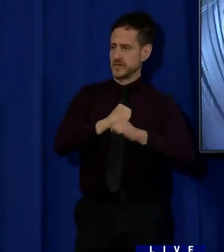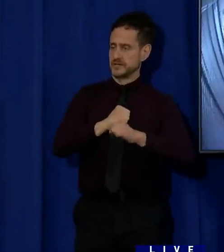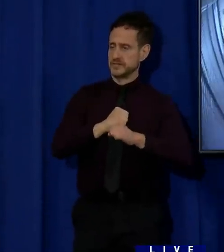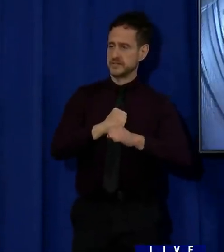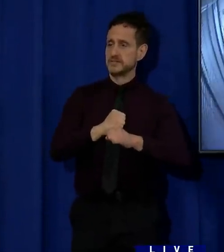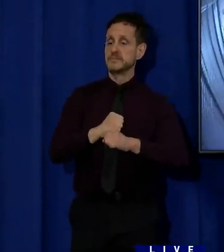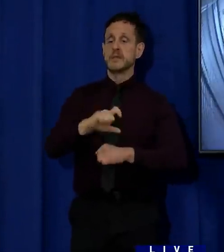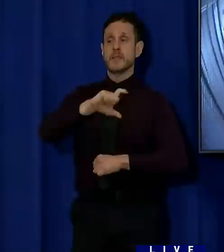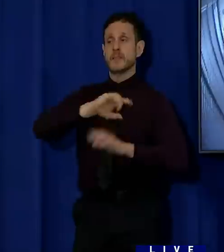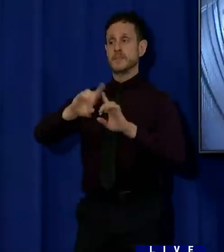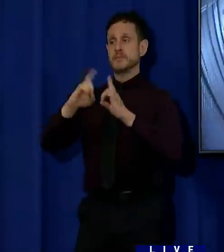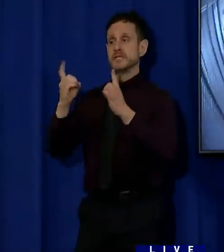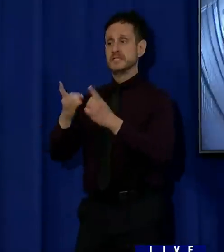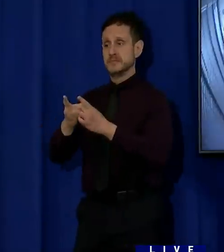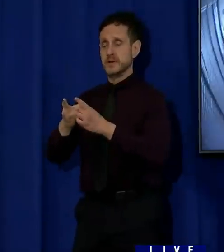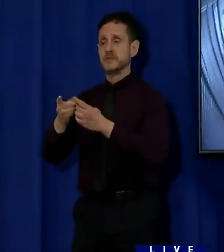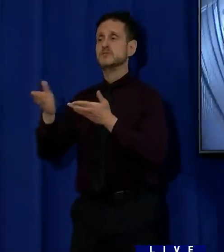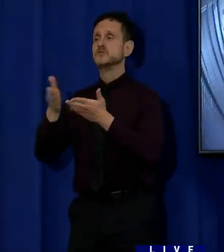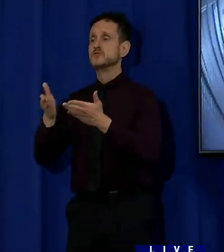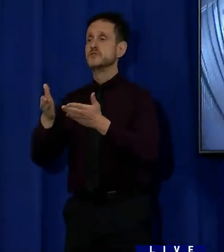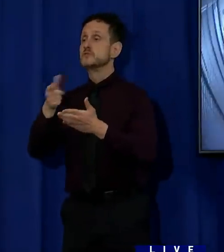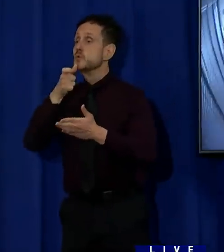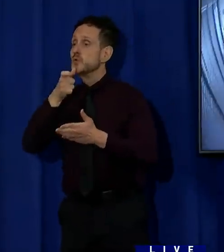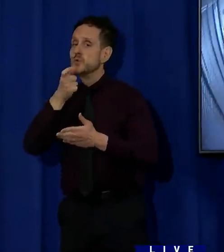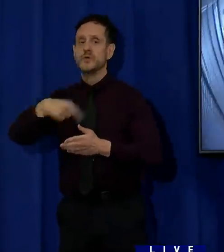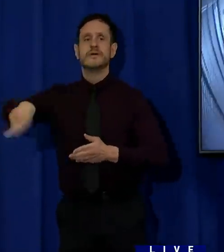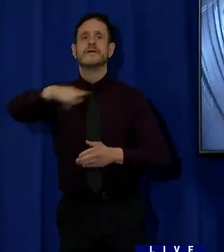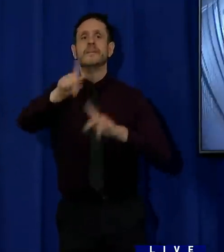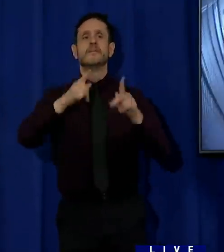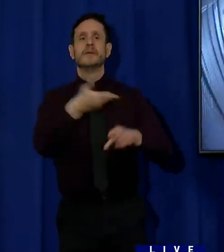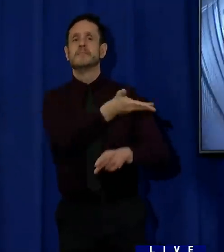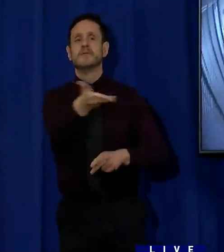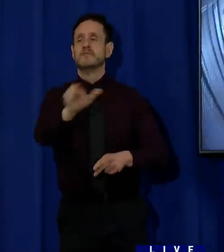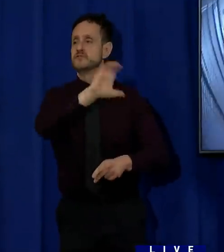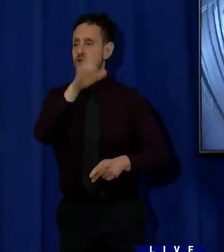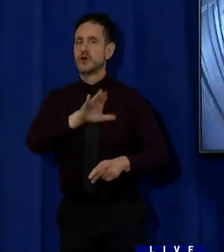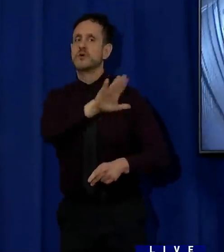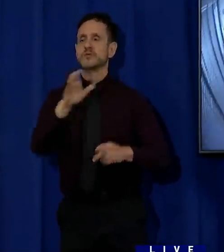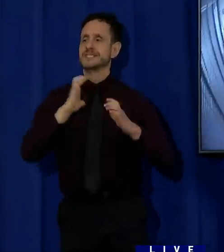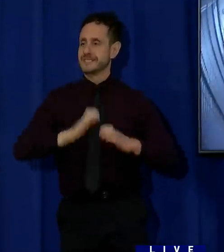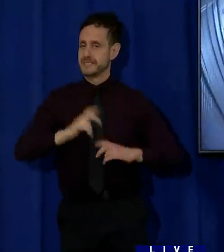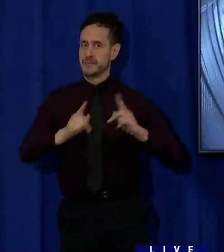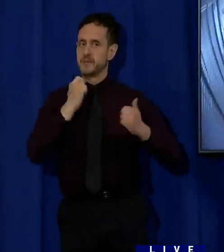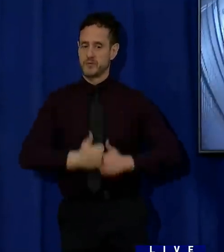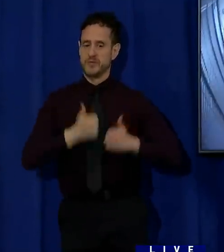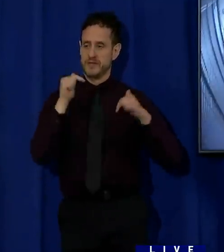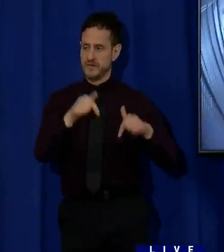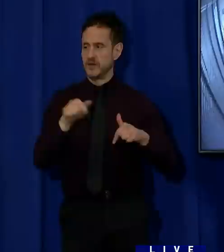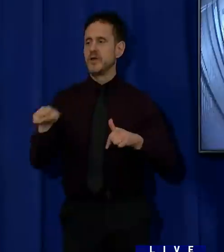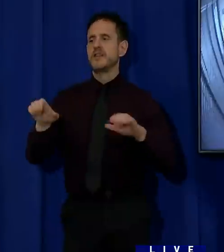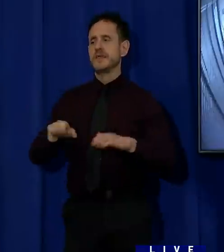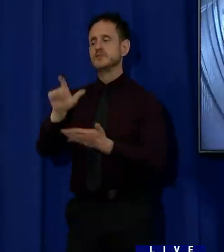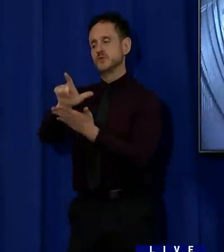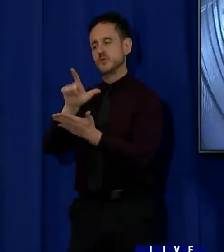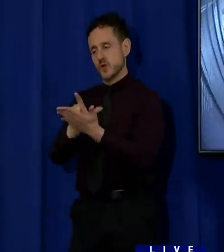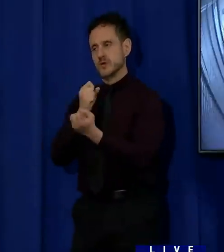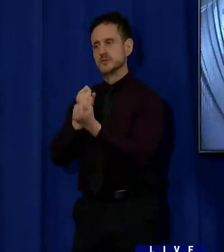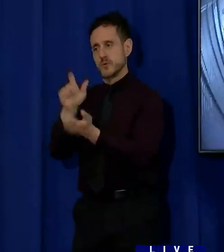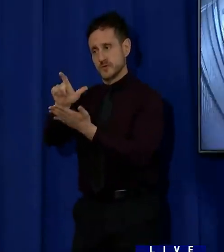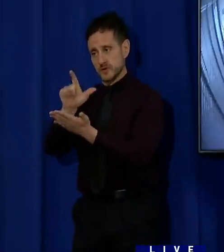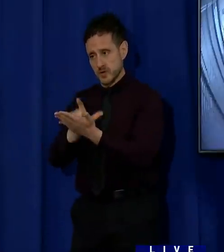The department serves the citizens of the city of Chicago by performing the law enforcement function in a professional